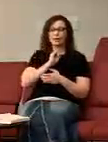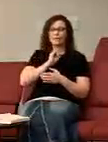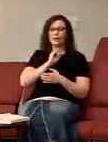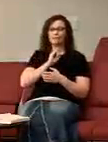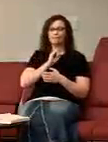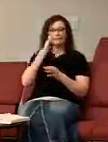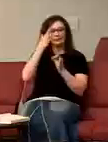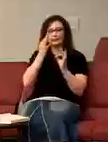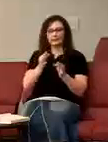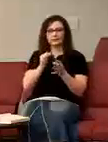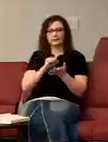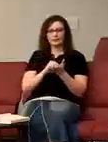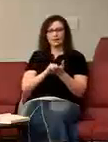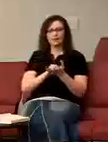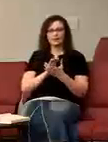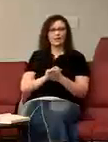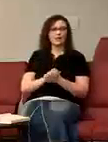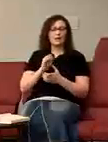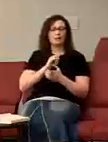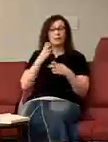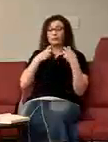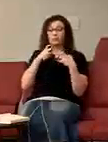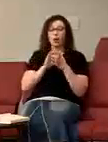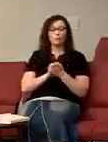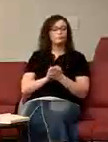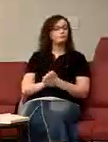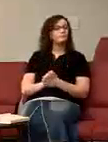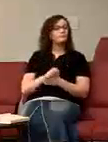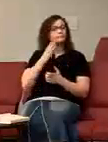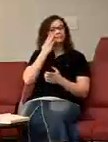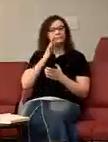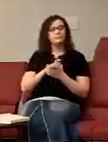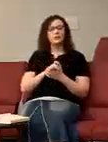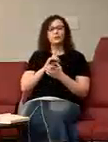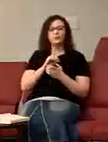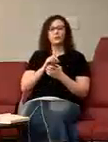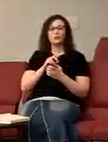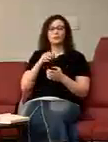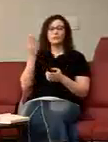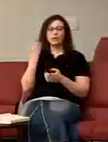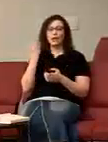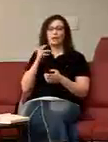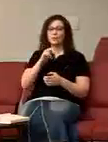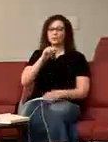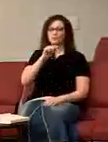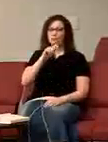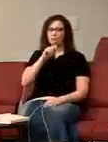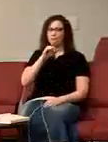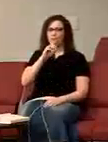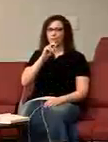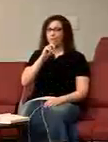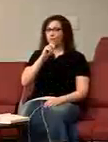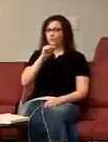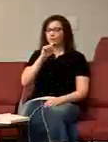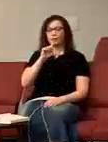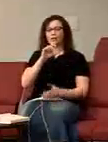And even when I was in the National Guard, I was acting first sergeant for a while. And so at the end of Sunday, we had to always have everything ready and